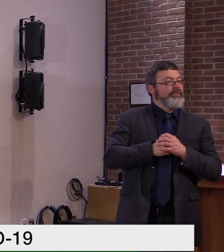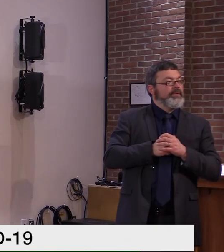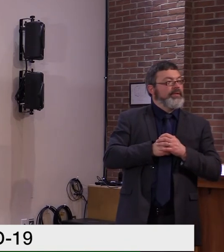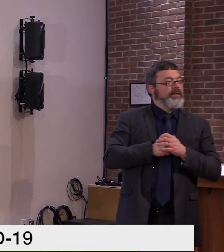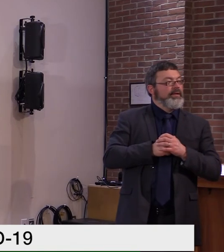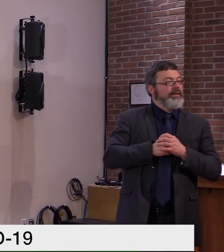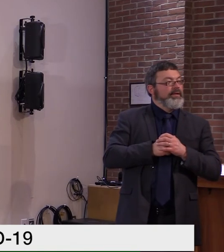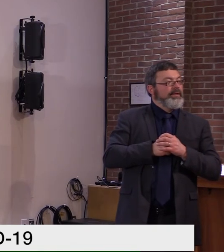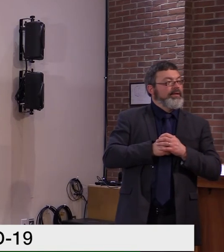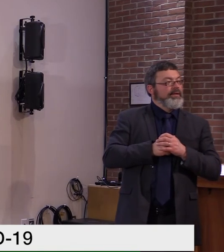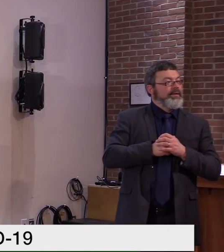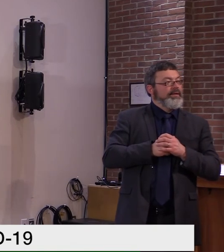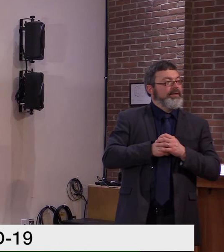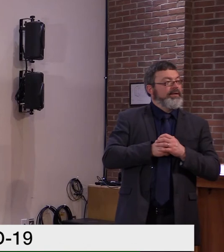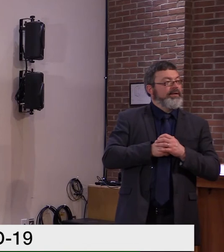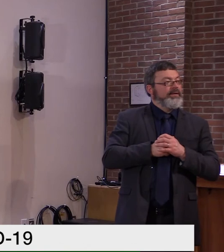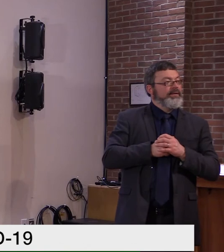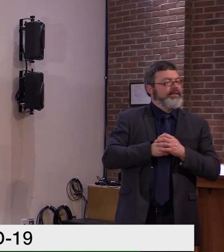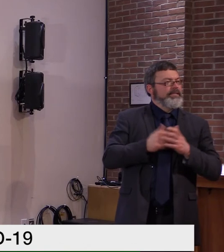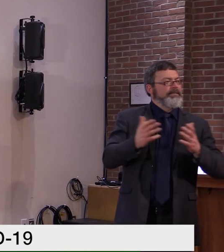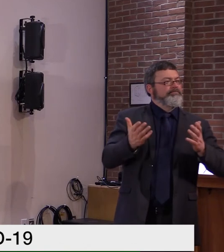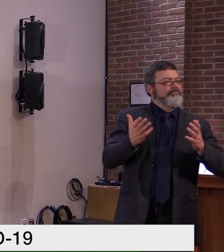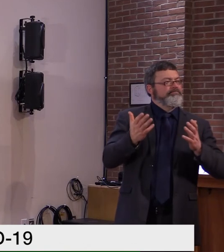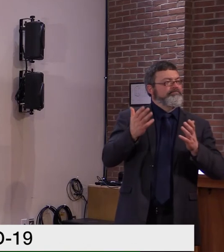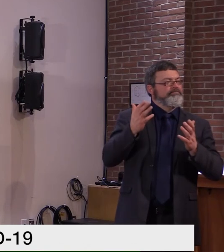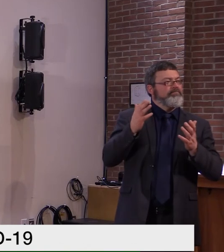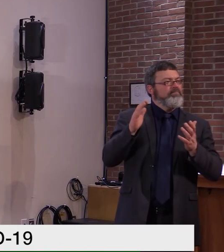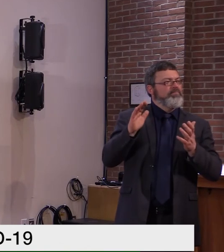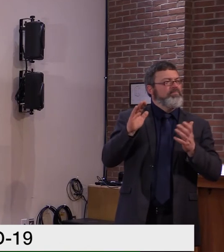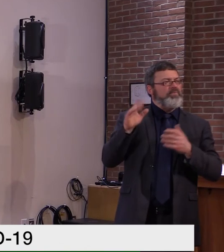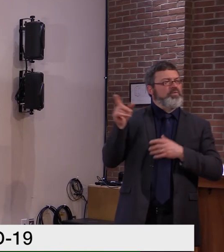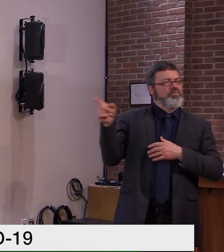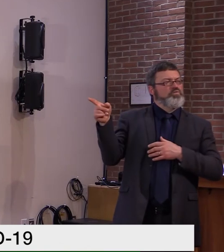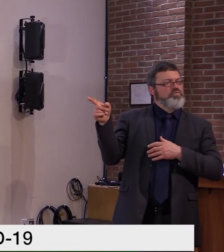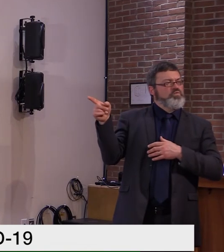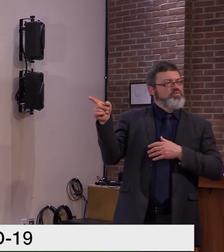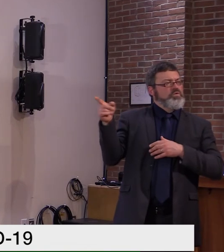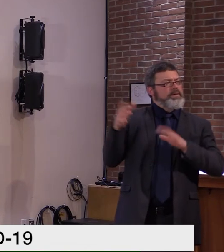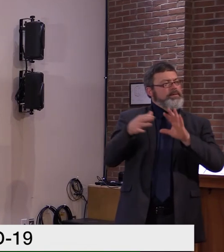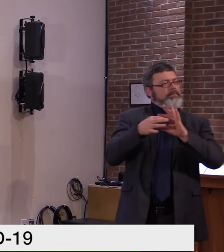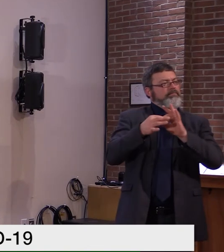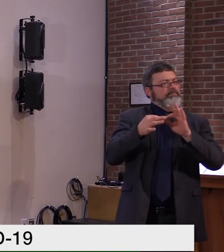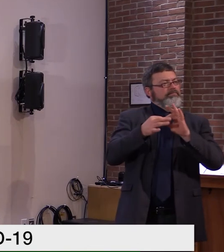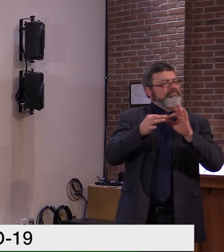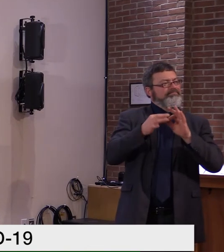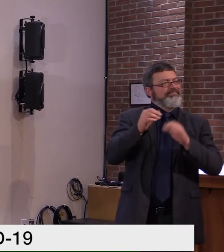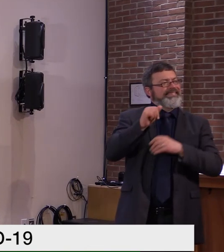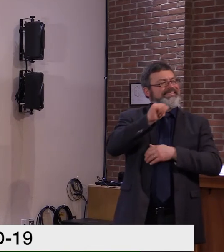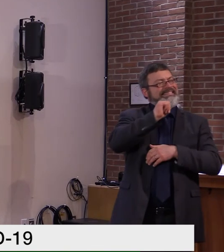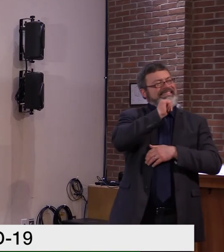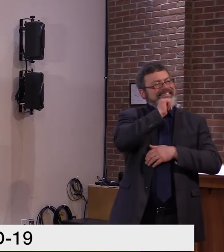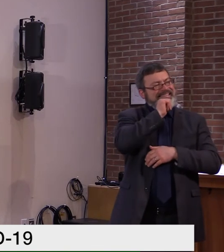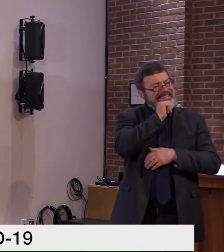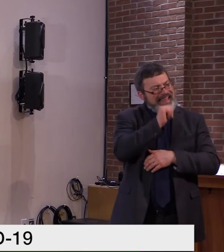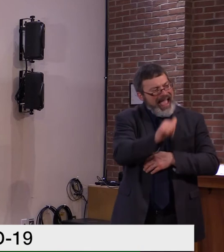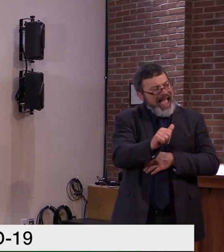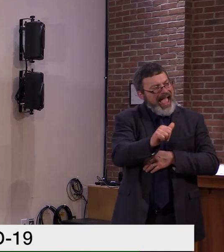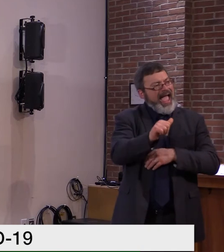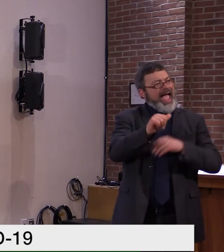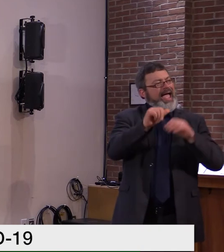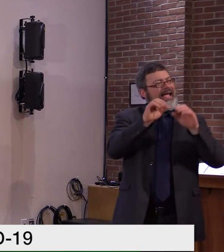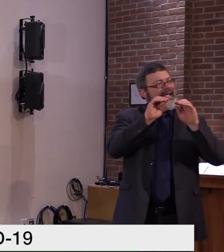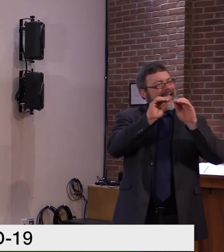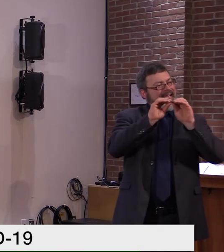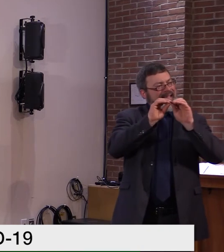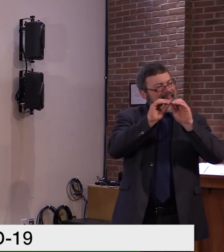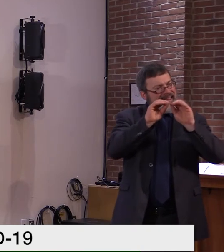the medical patients when you sent out that email last night explaining what exactly happened. I mean, Secretary Smith was pretty upfront